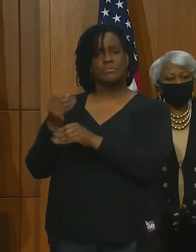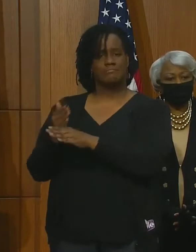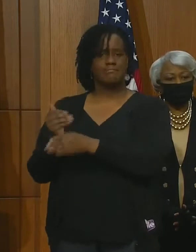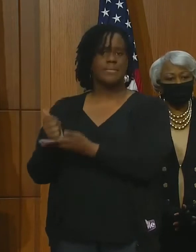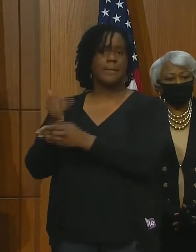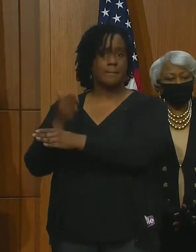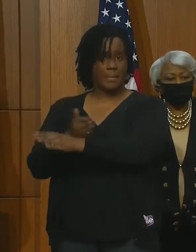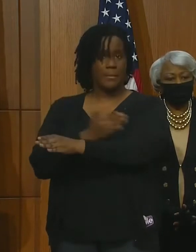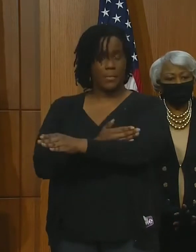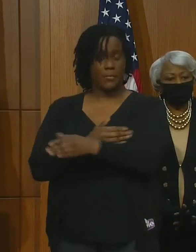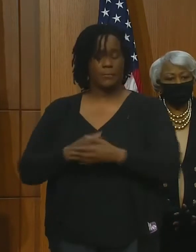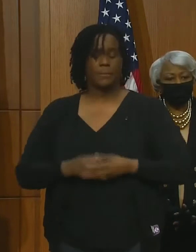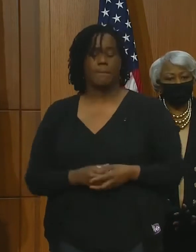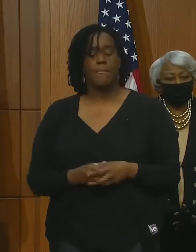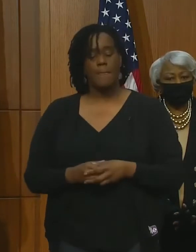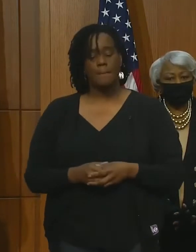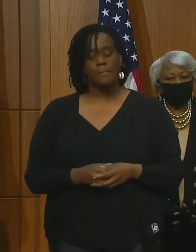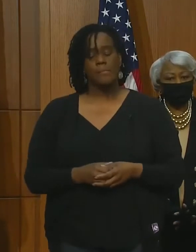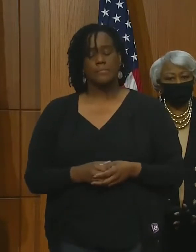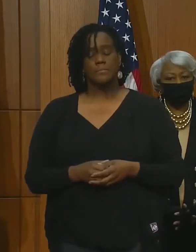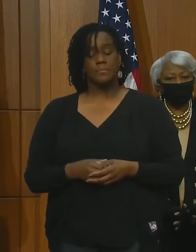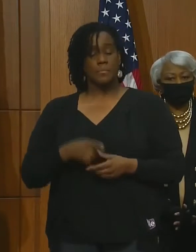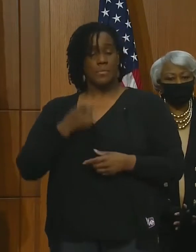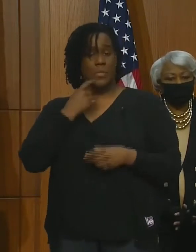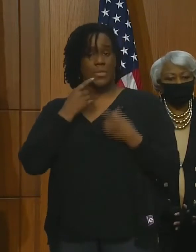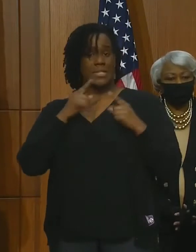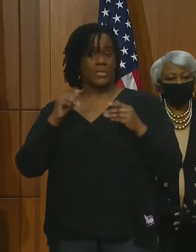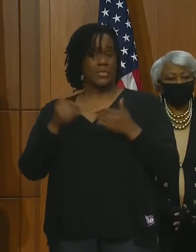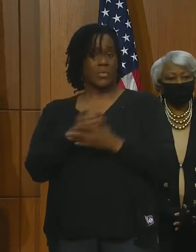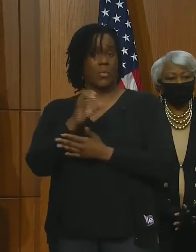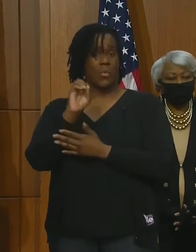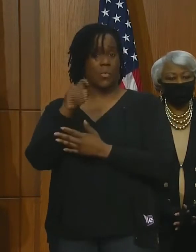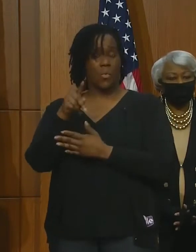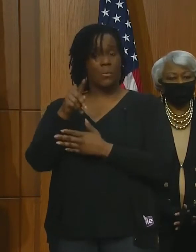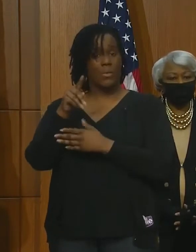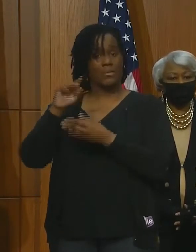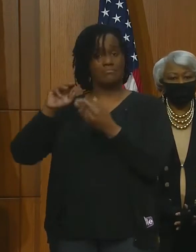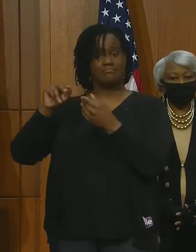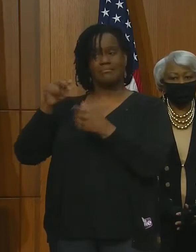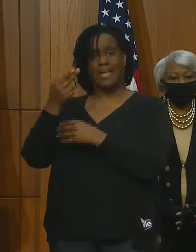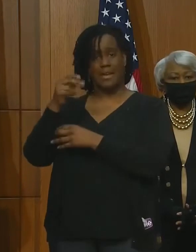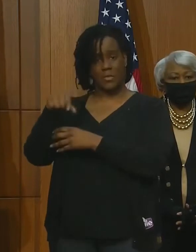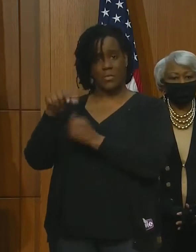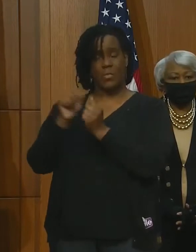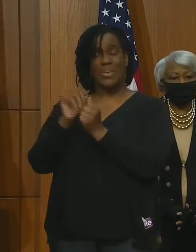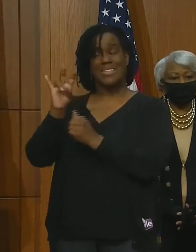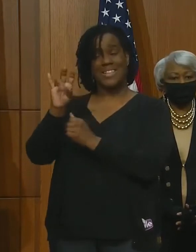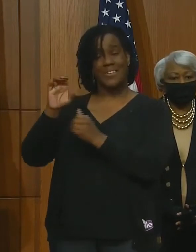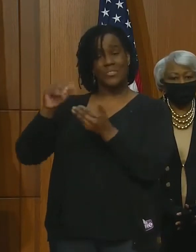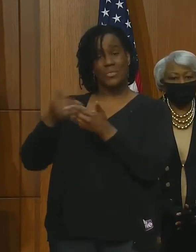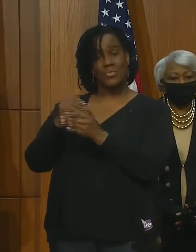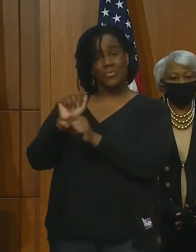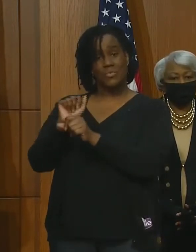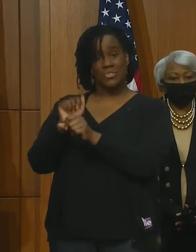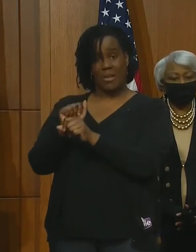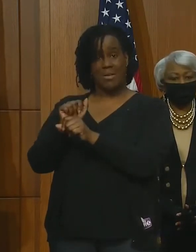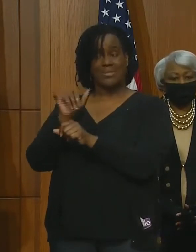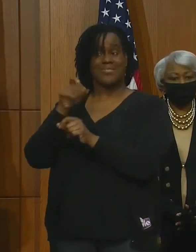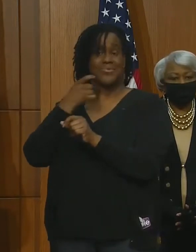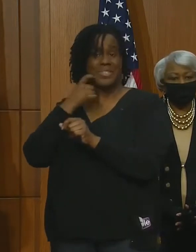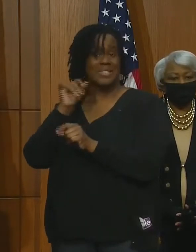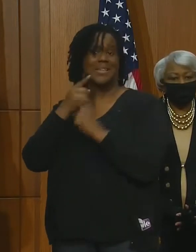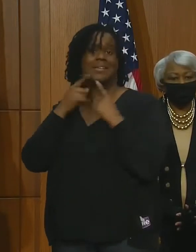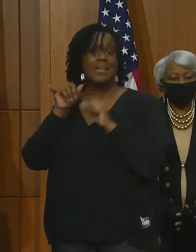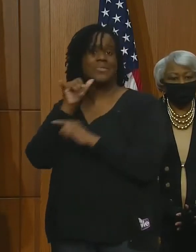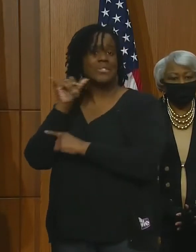We announced a new corporate headquarters with 700 new jobs just yesterday, and another one today